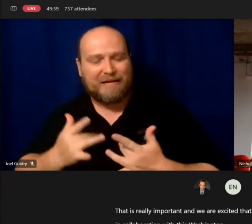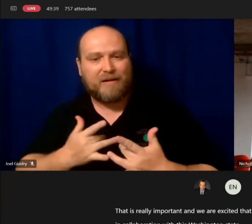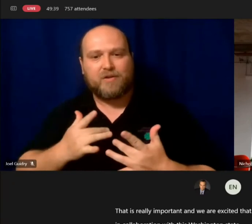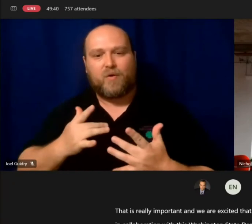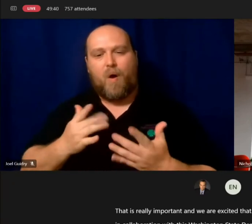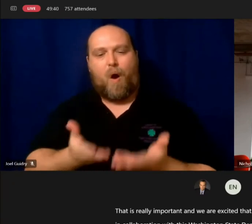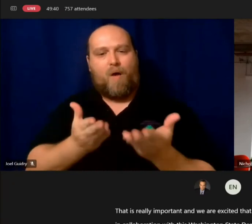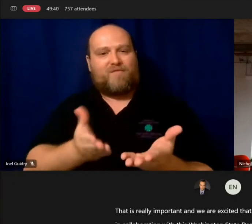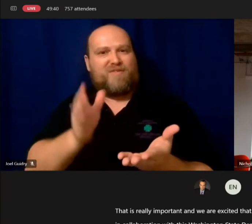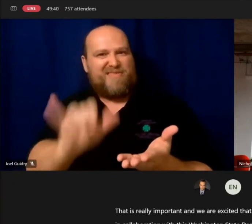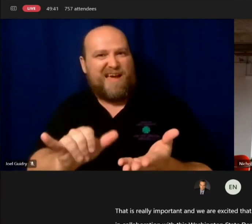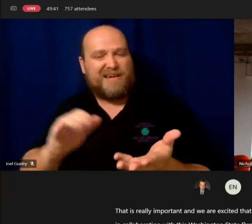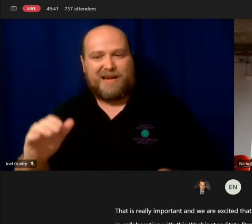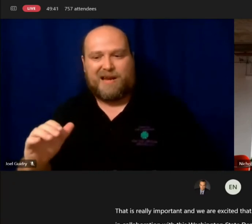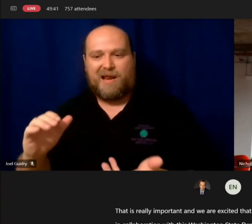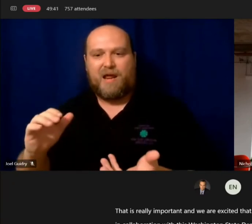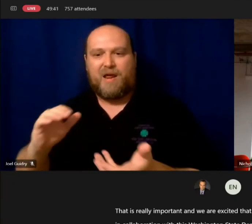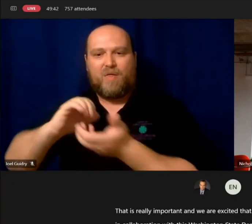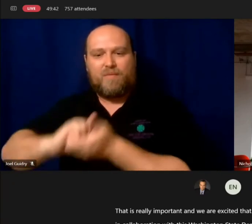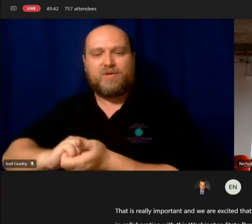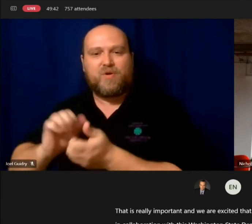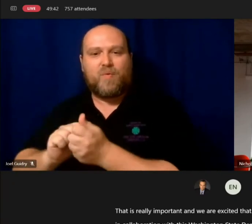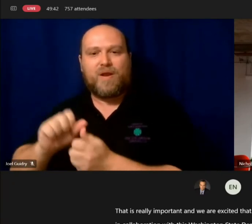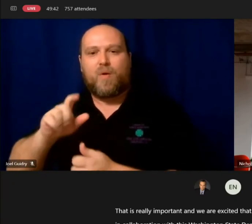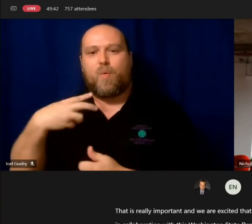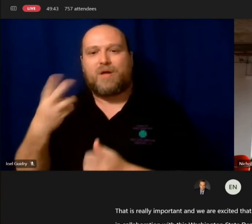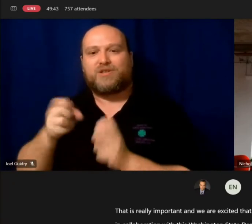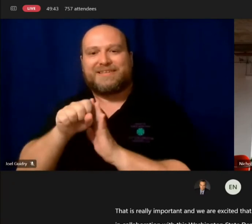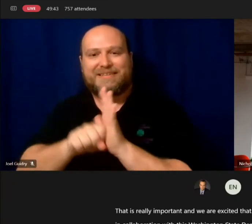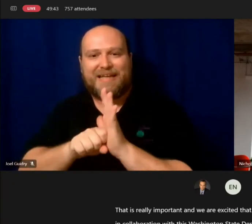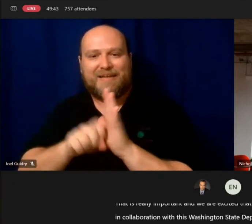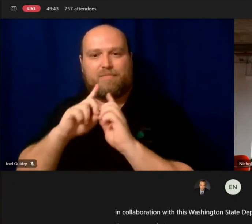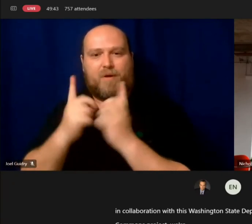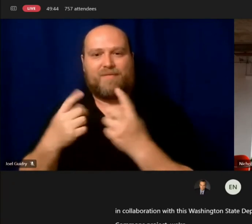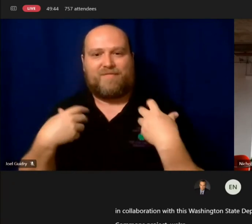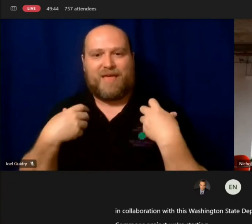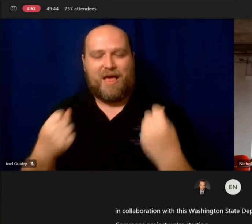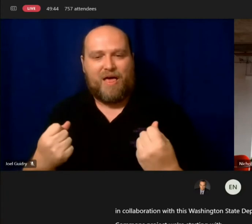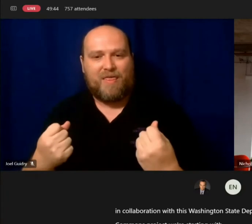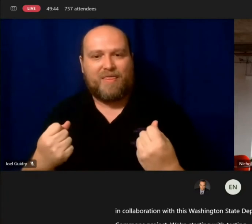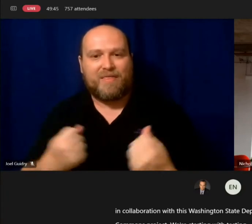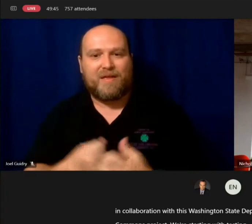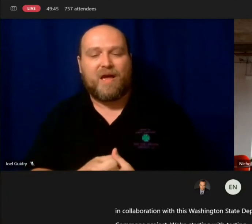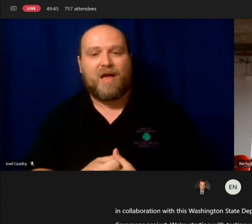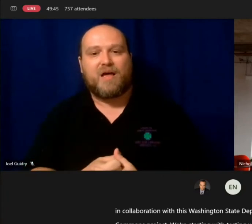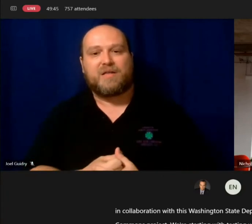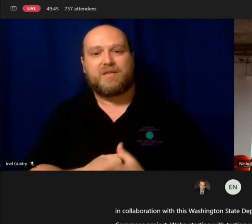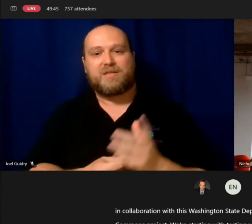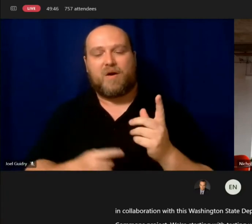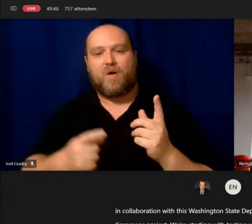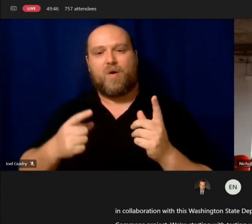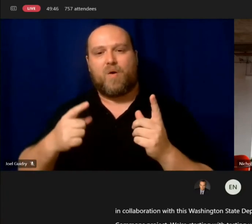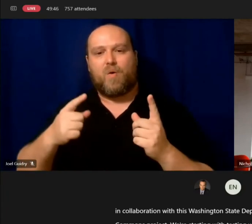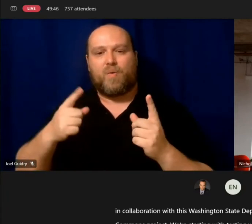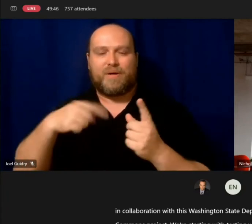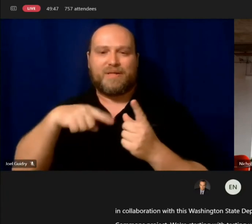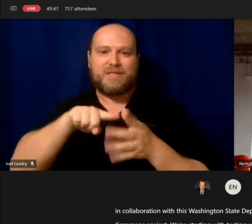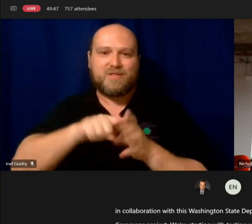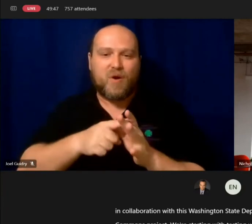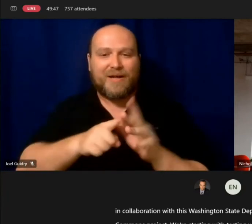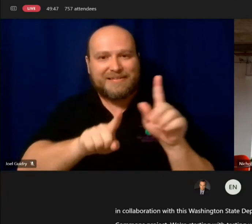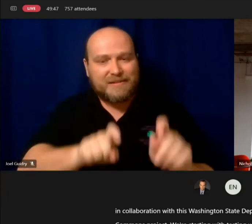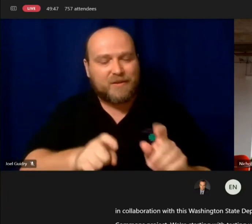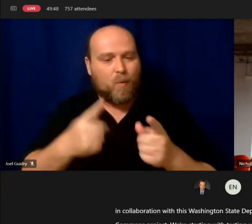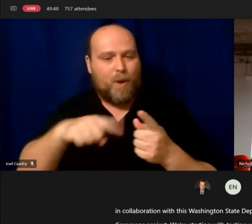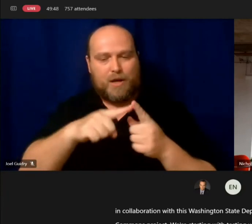the Health Commons Project. We're starting with testing when symptoms arise or following known exposure, which is referred